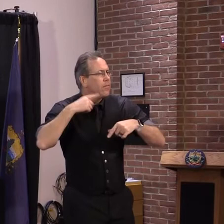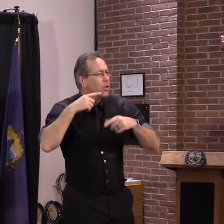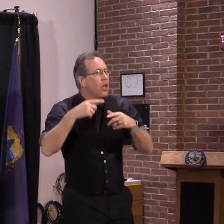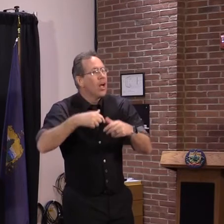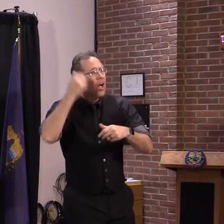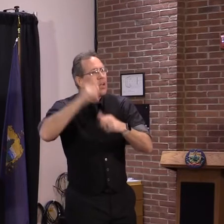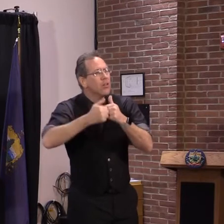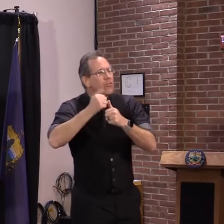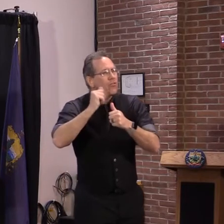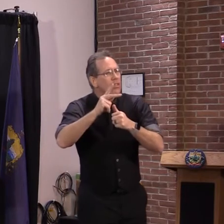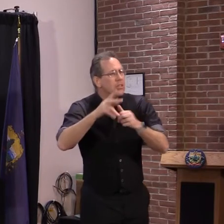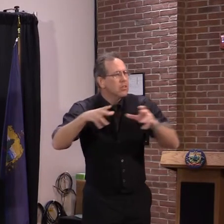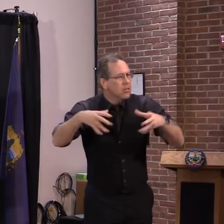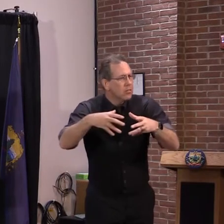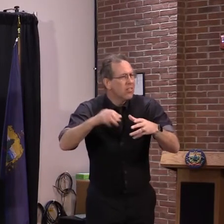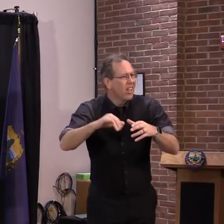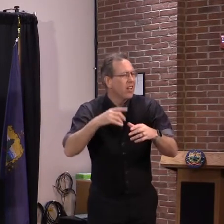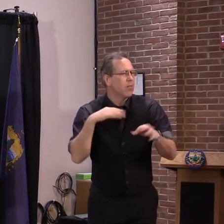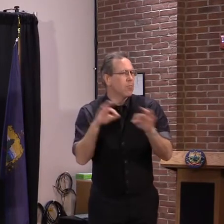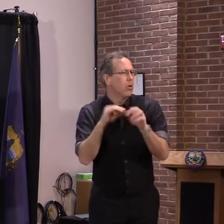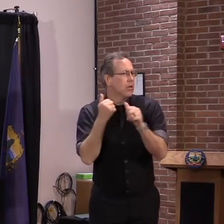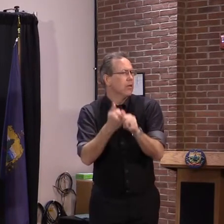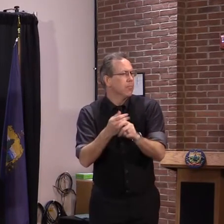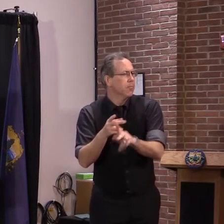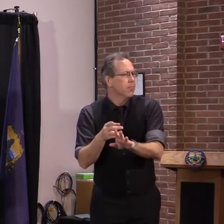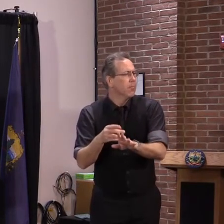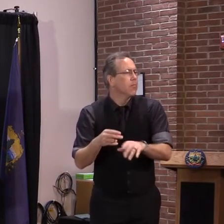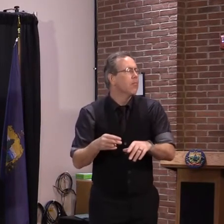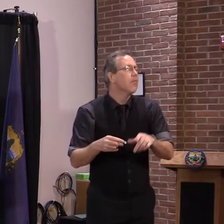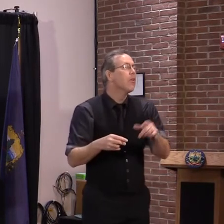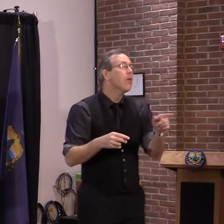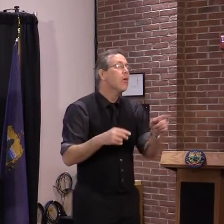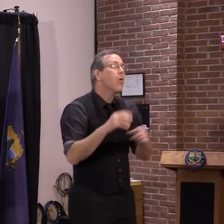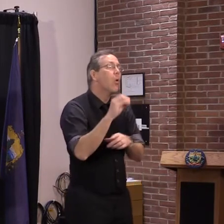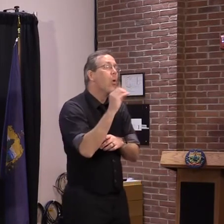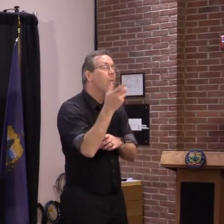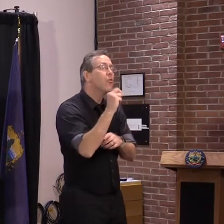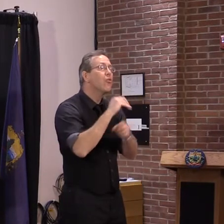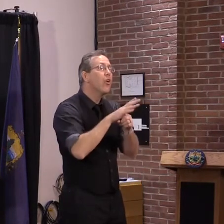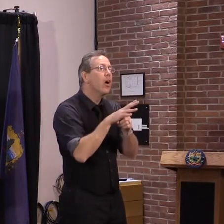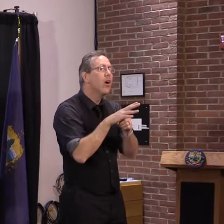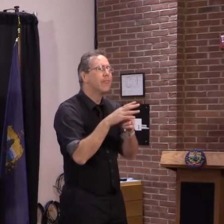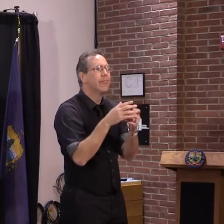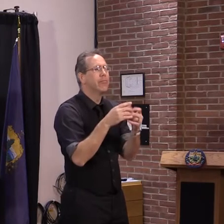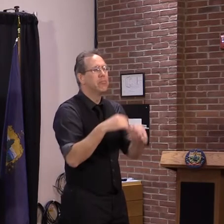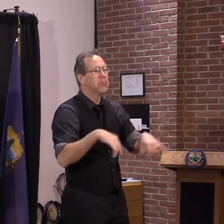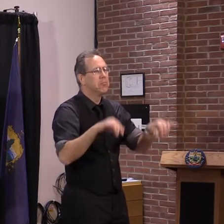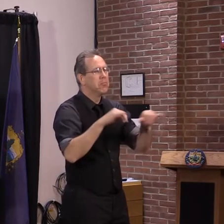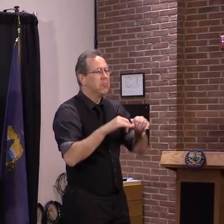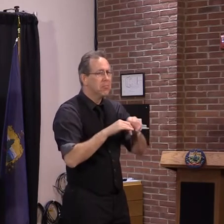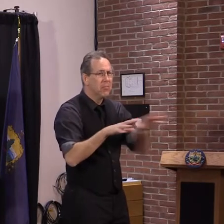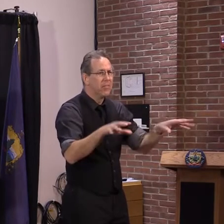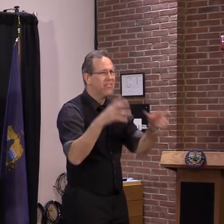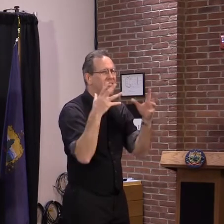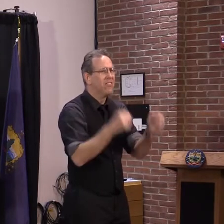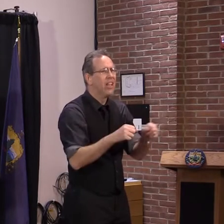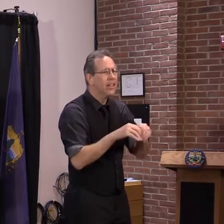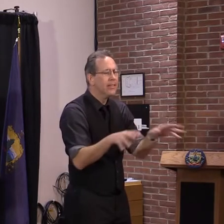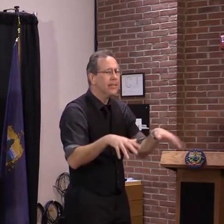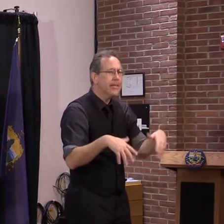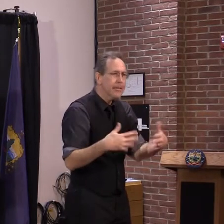outcomes. But for something like Omicron, for the general population, where it spreads so rapidly and it's very